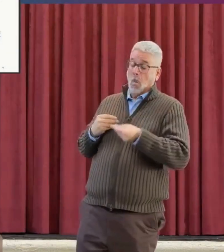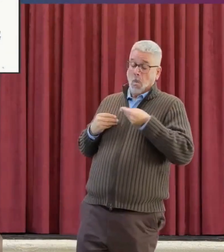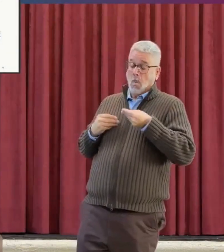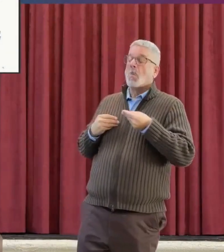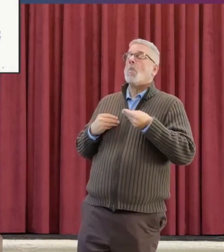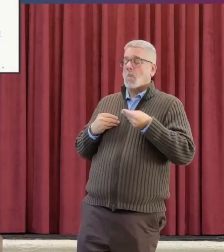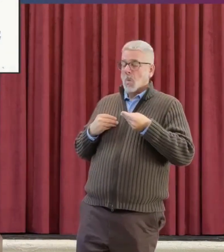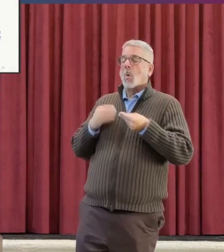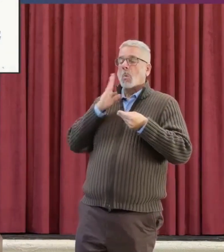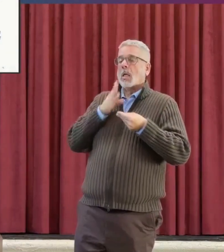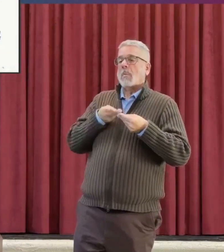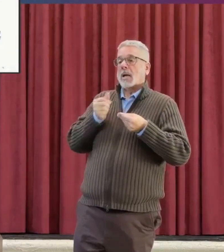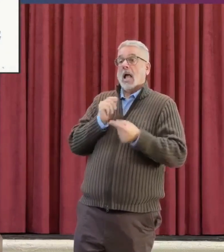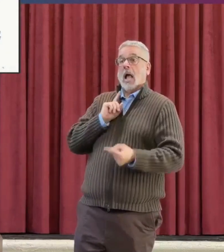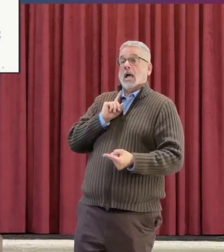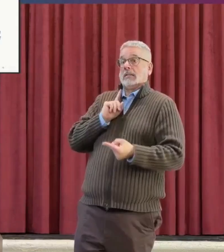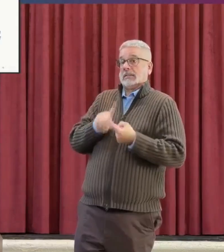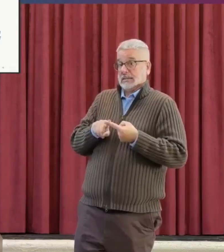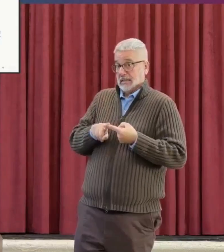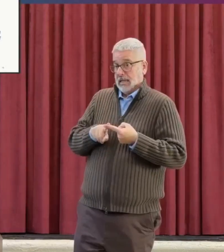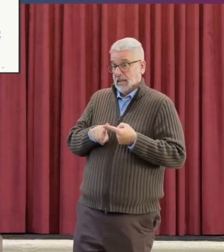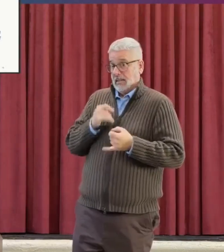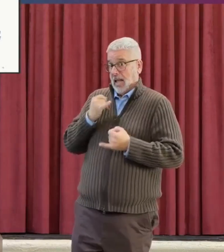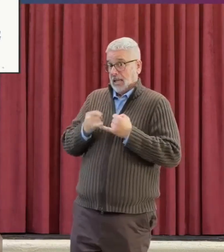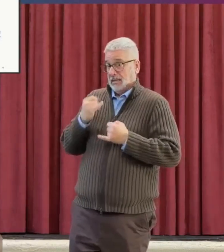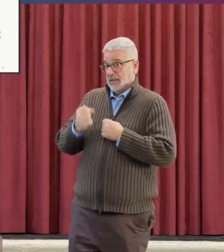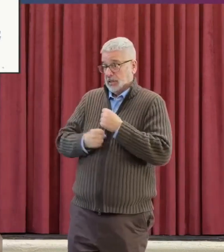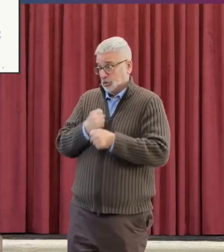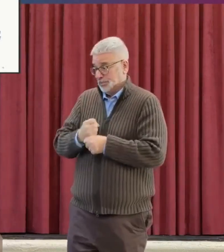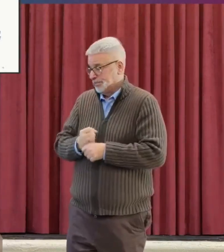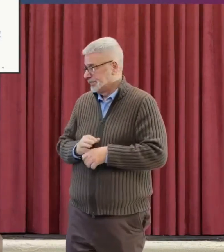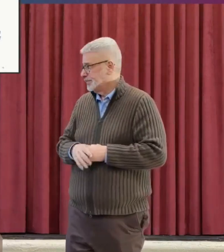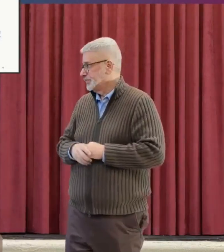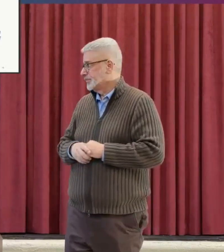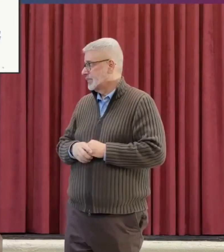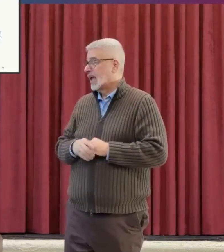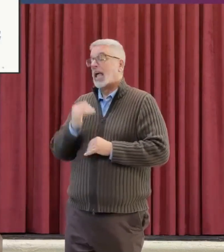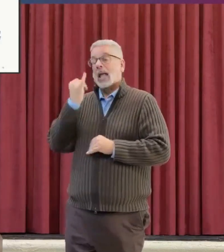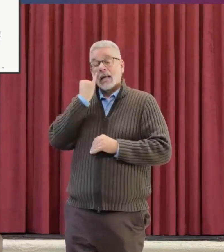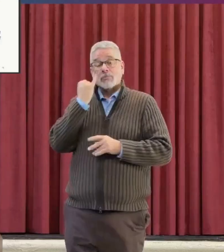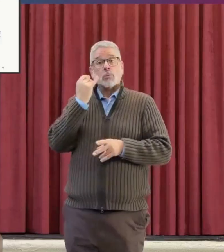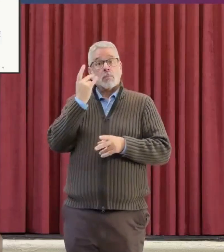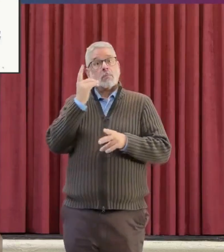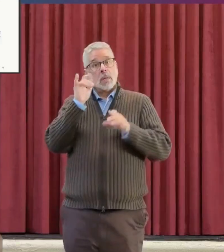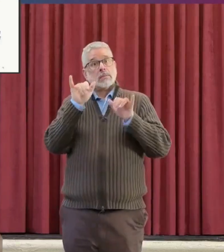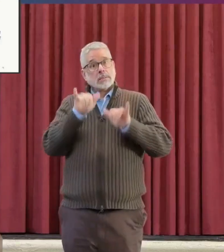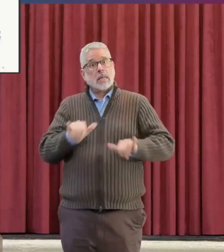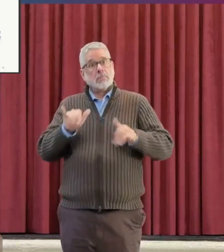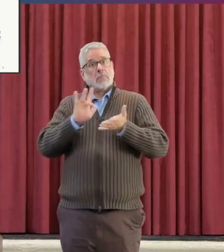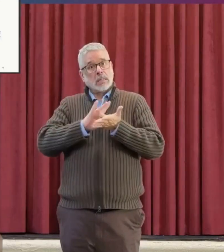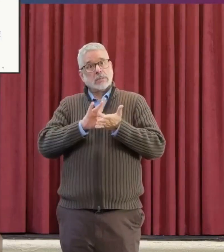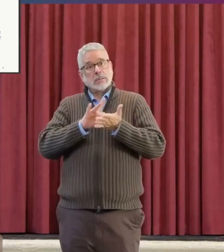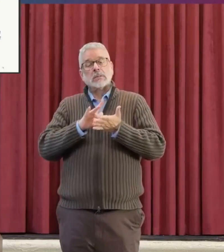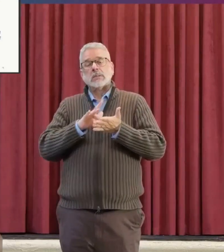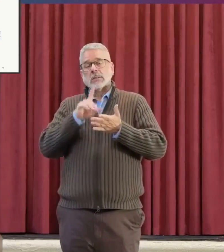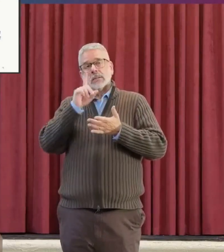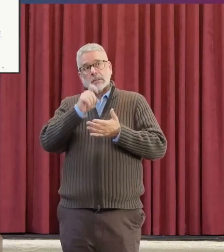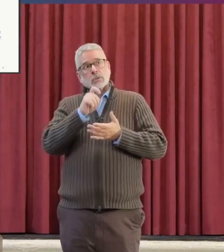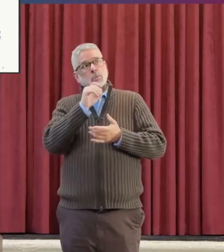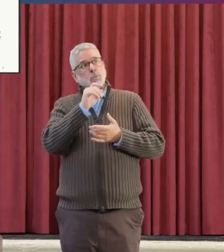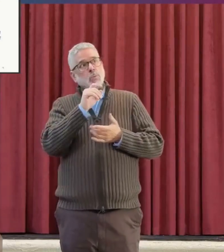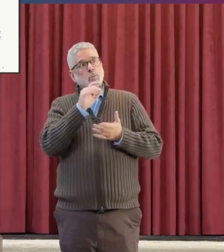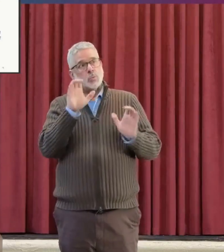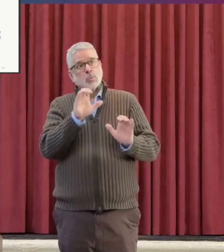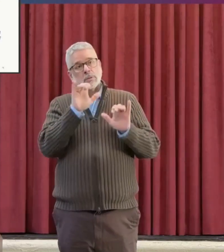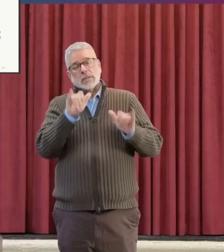it will be covered until the end of the year. And if you keep the same drug plan, you may